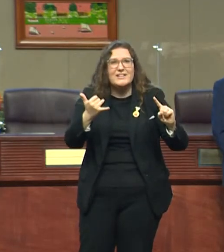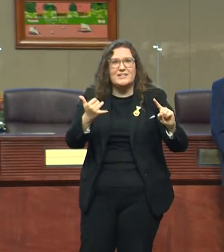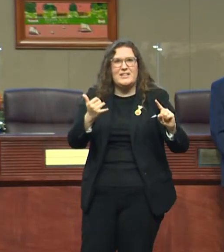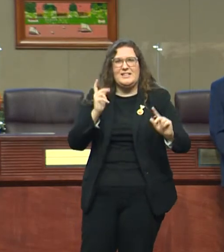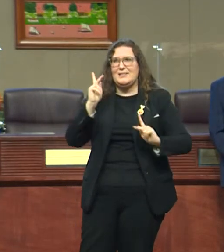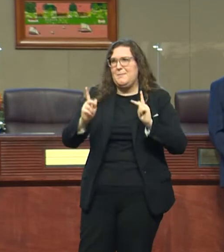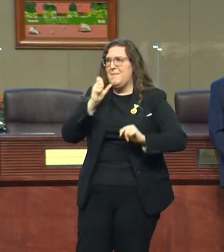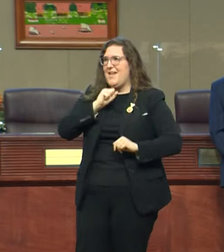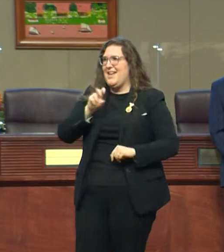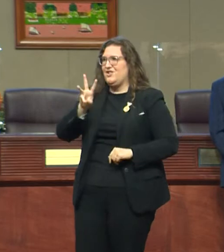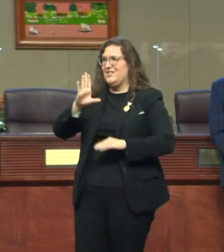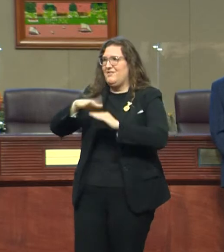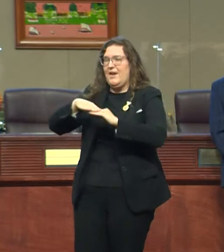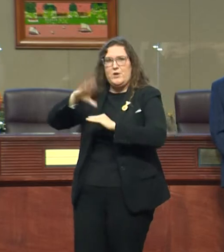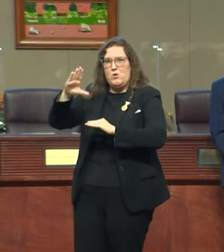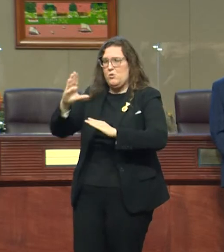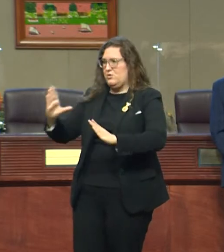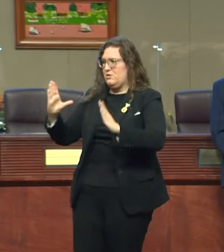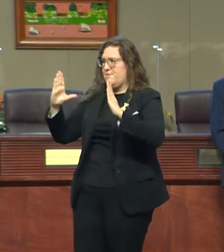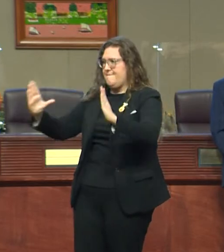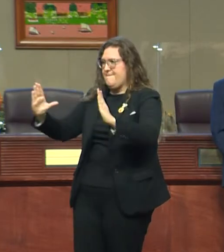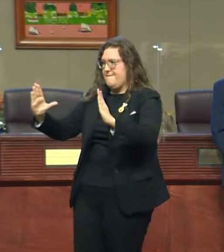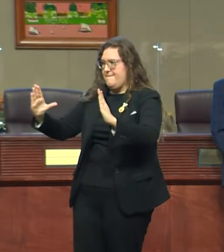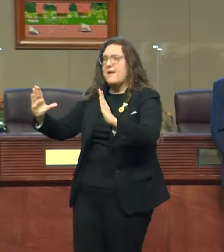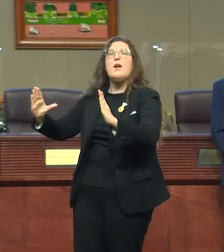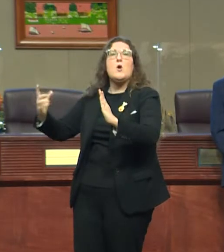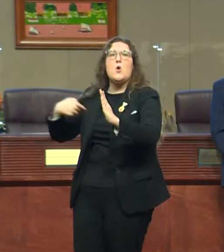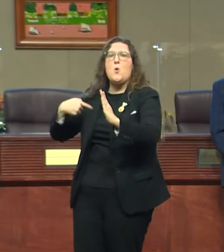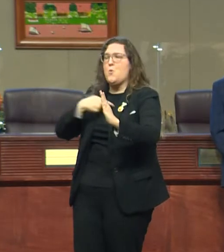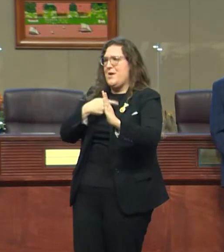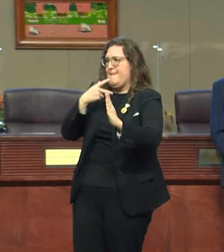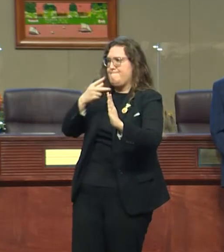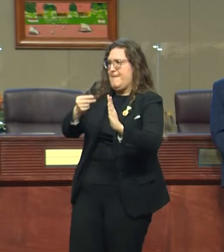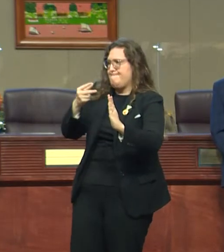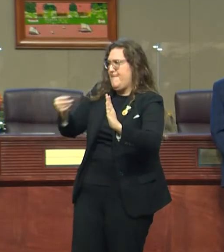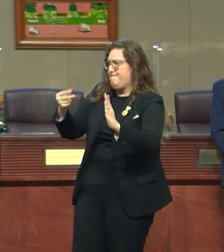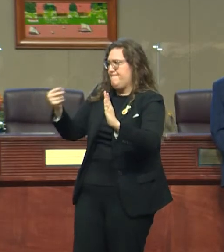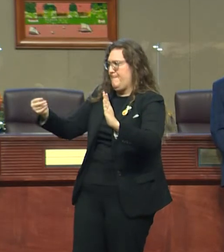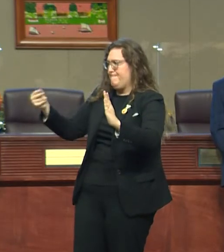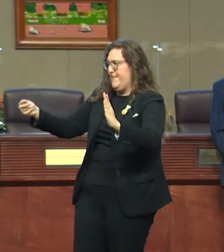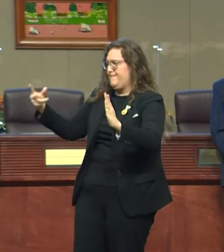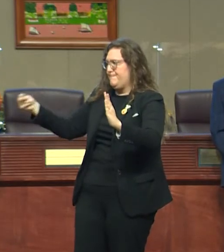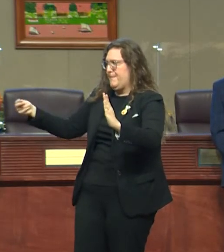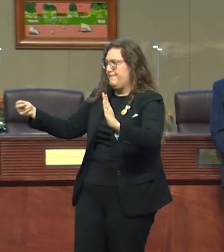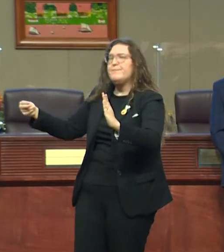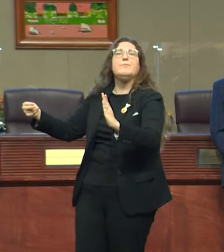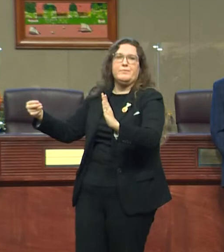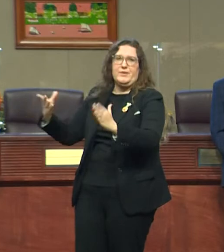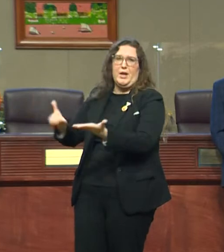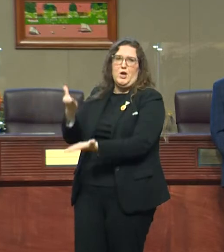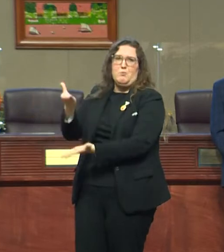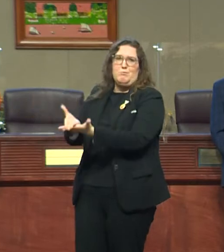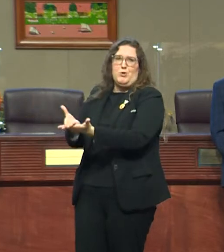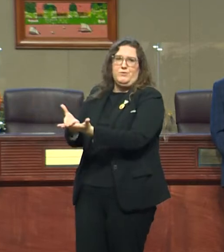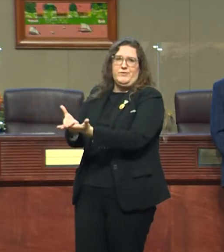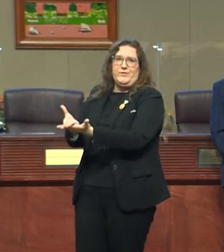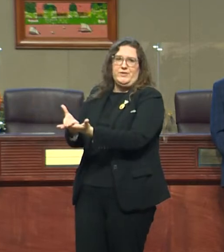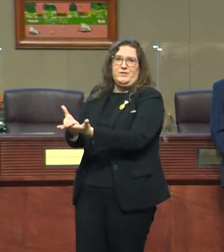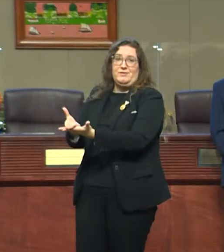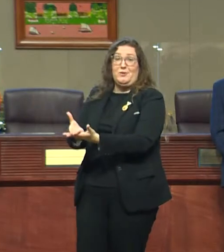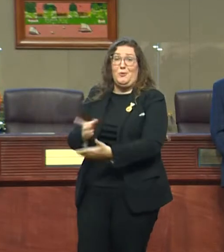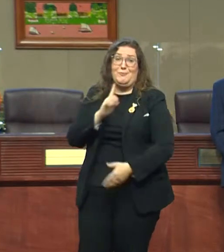years and older, that are the group that we are vaccinating the most, demonstrate that that's the case. So,